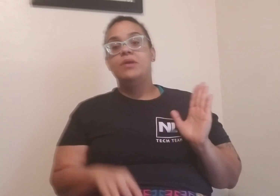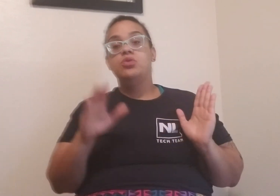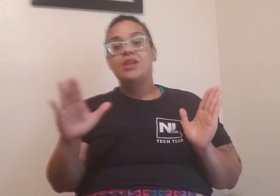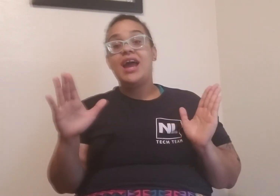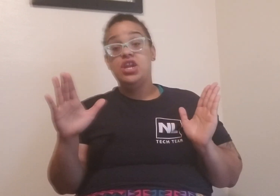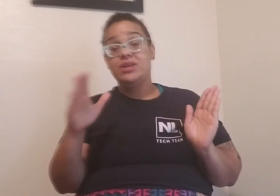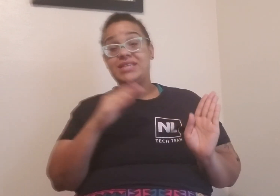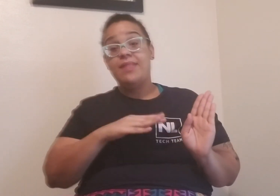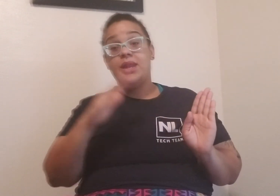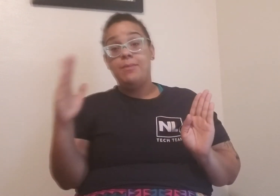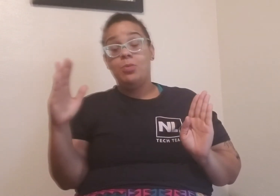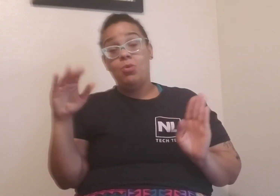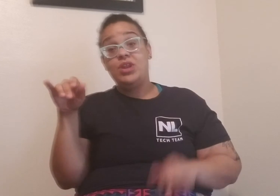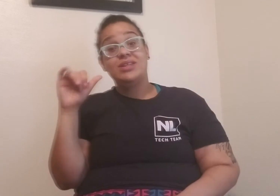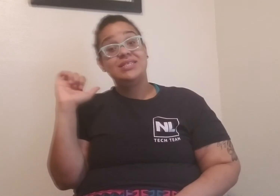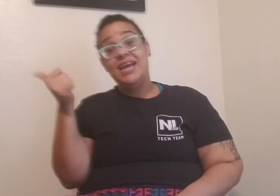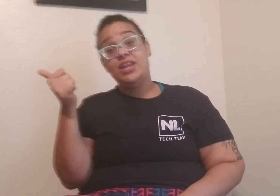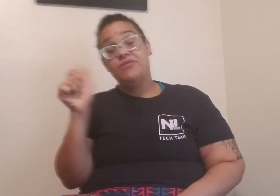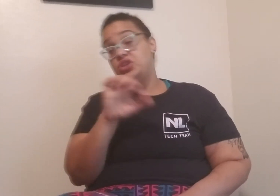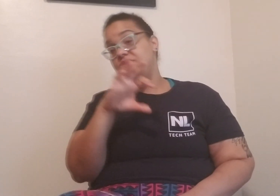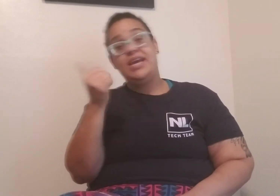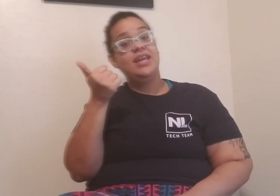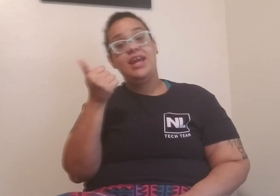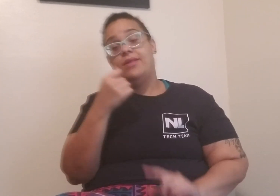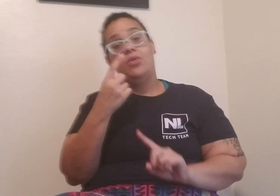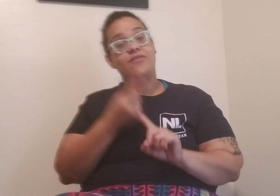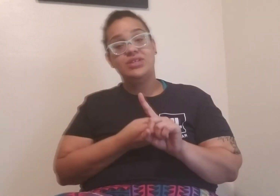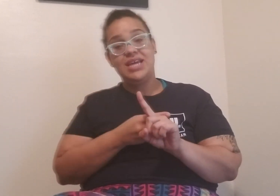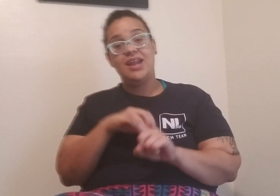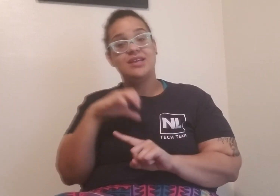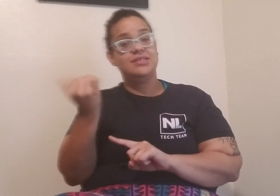through 9, you can sign the number, but when you get to 10, you have to do 10 and then whatever the sign is.